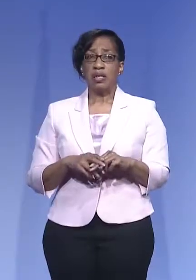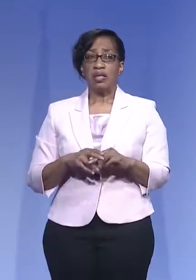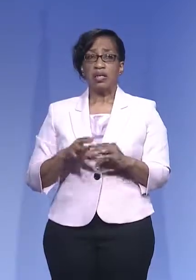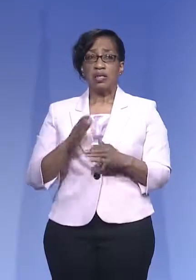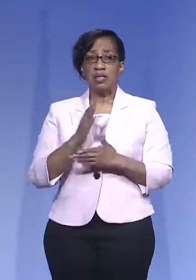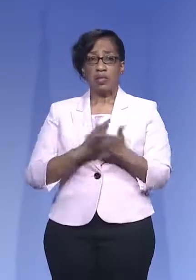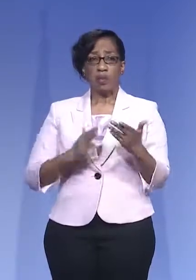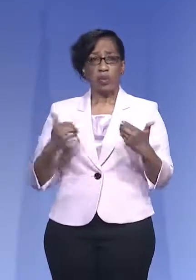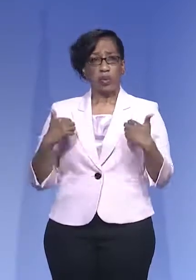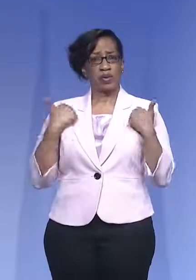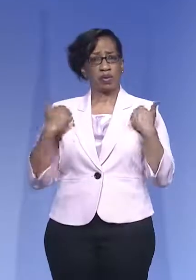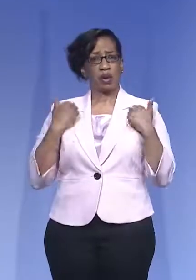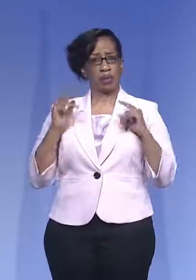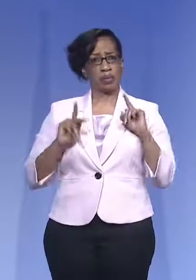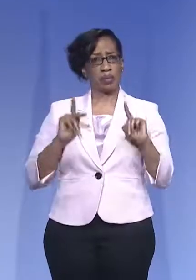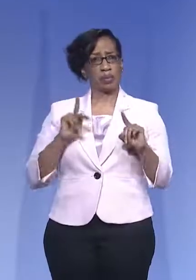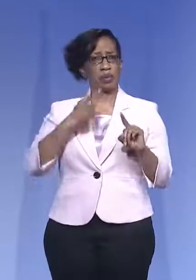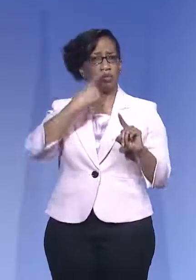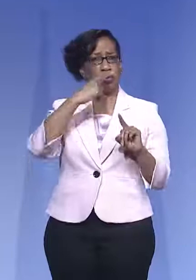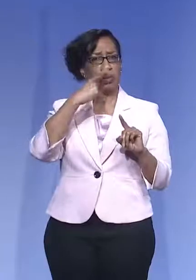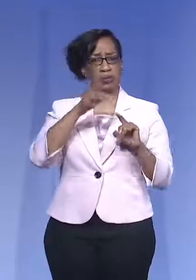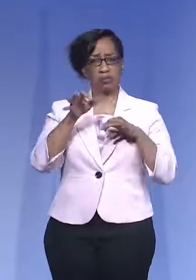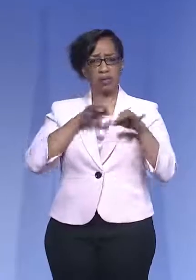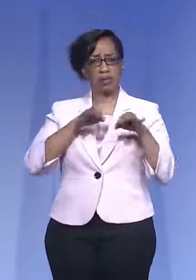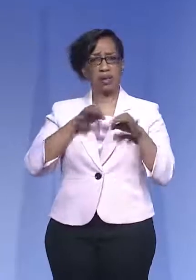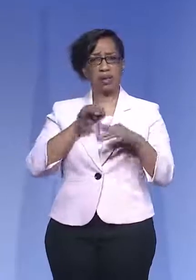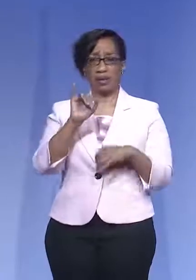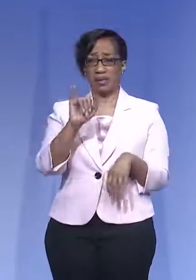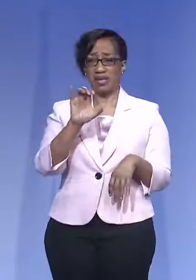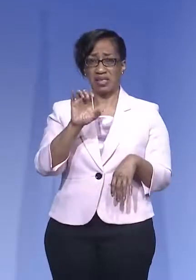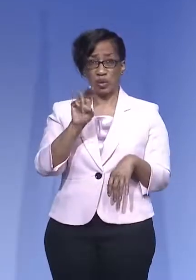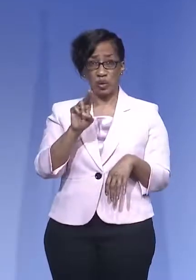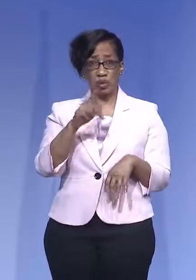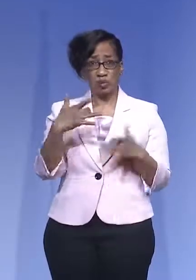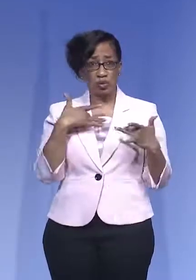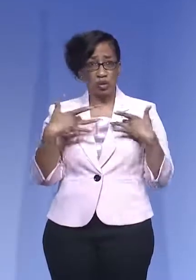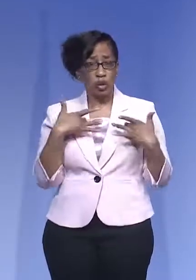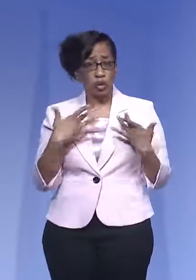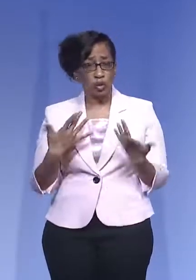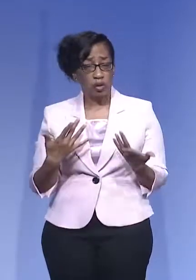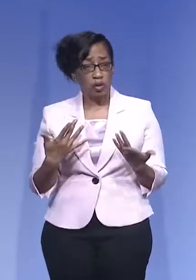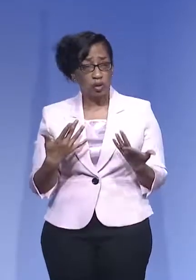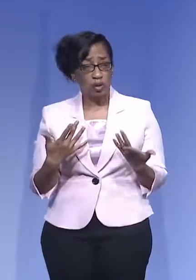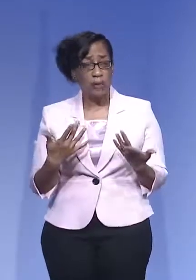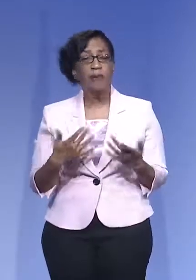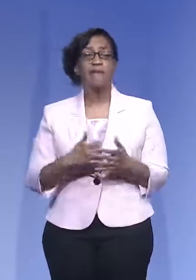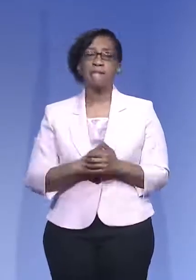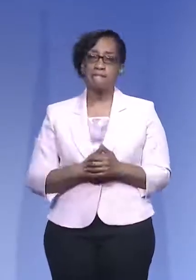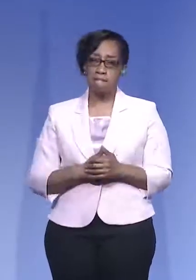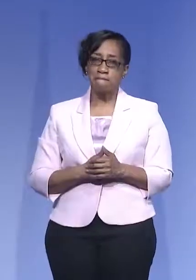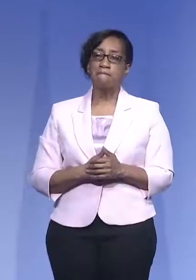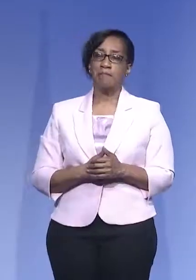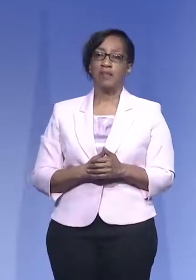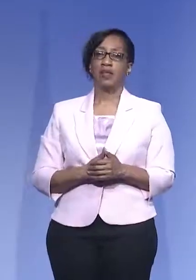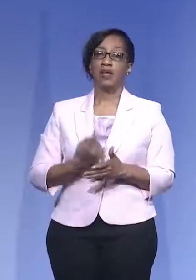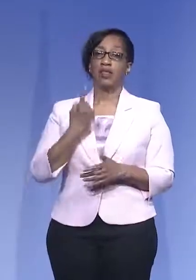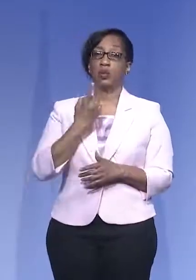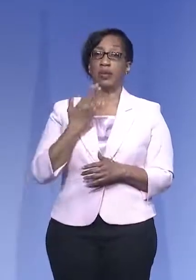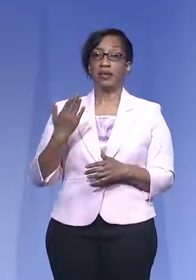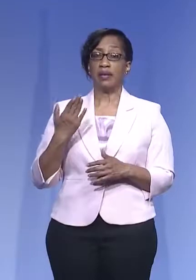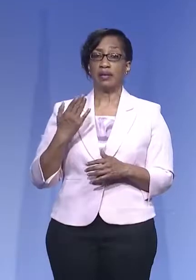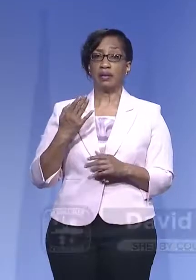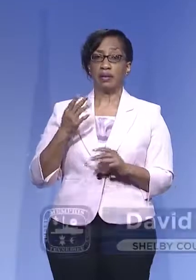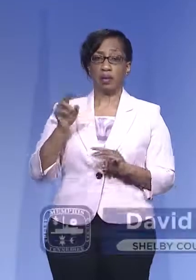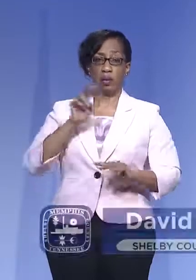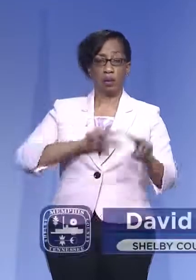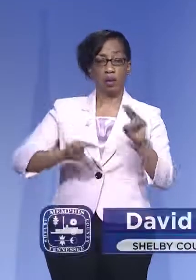Can you talk a little bit about this, maybe in the ICU, and is this concerning? Right, so that is one of the things that we are looking at. Of course, we